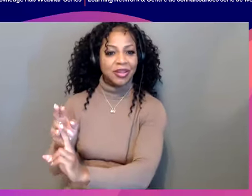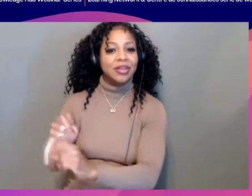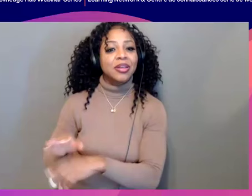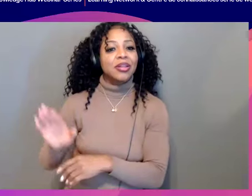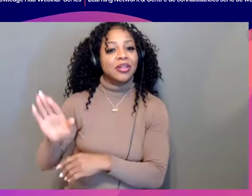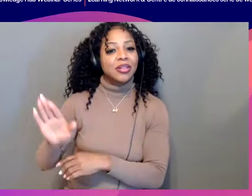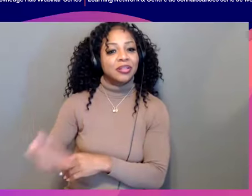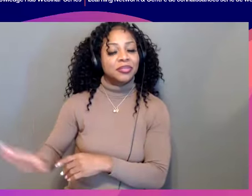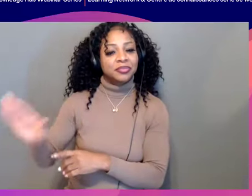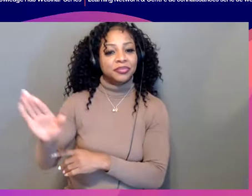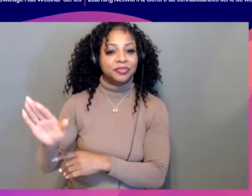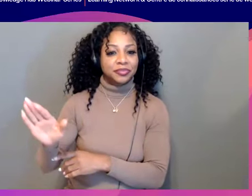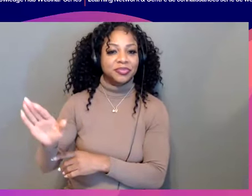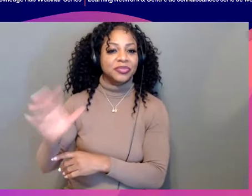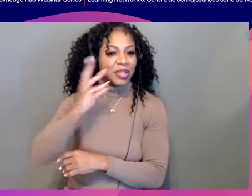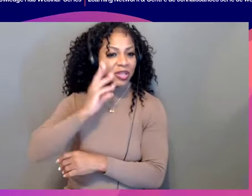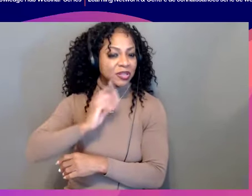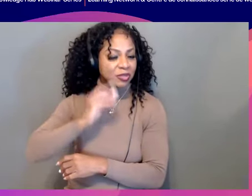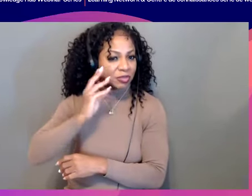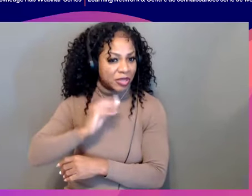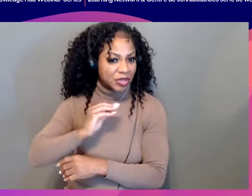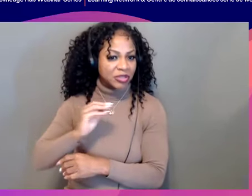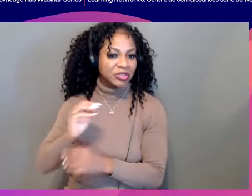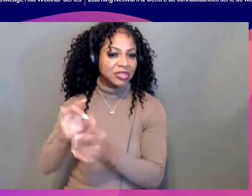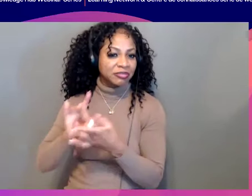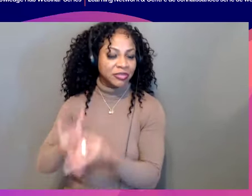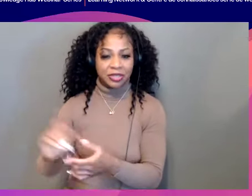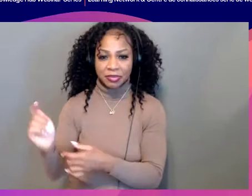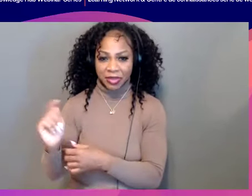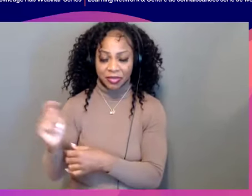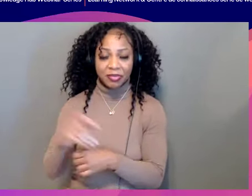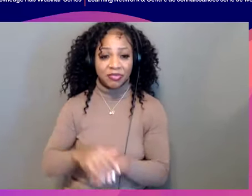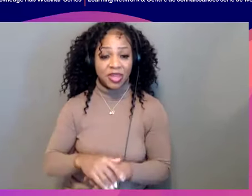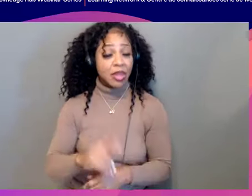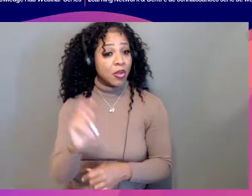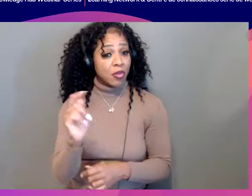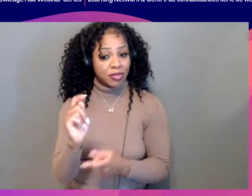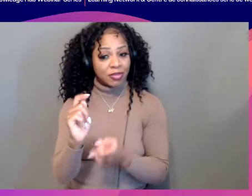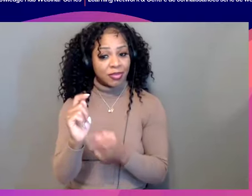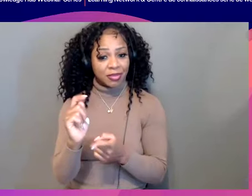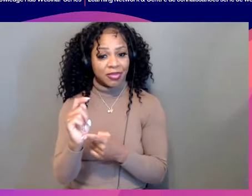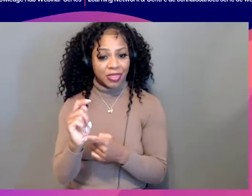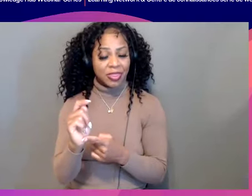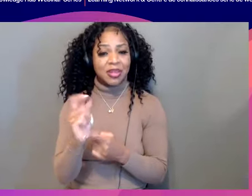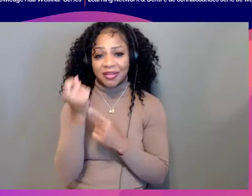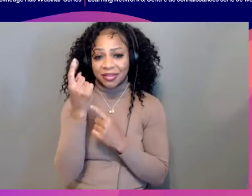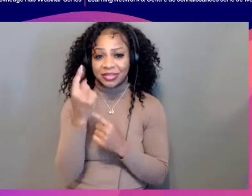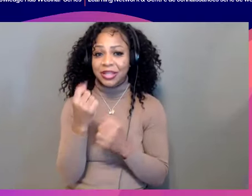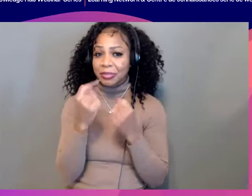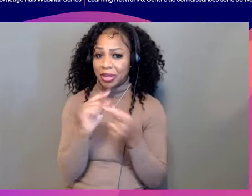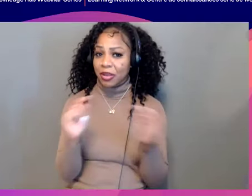queer person's experiences with washrooms, right? That washrooms are a place where a lot of harm